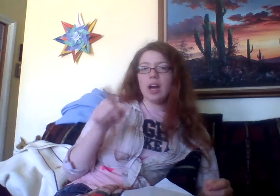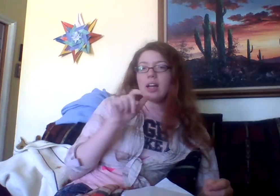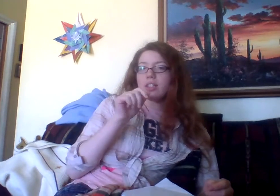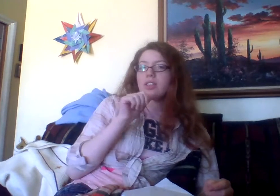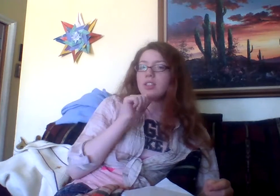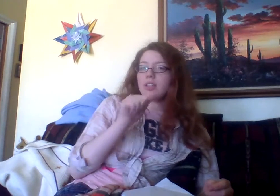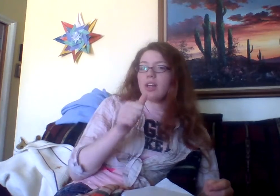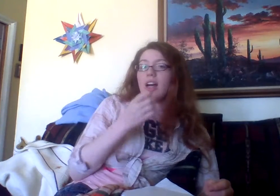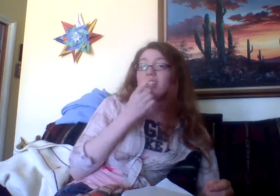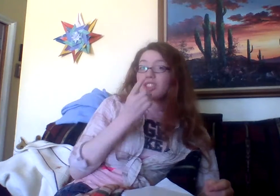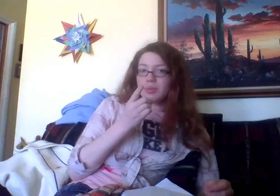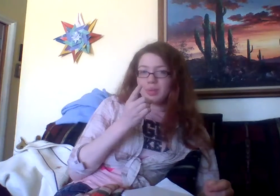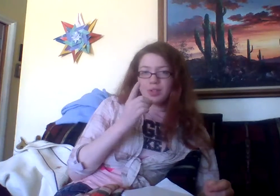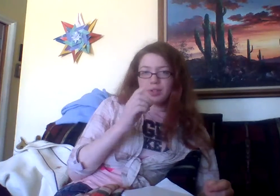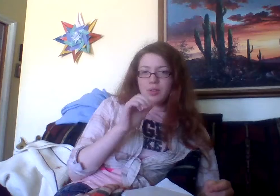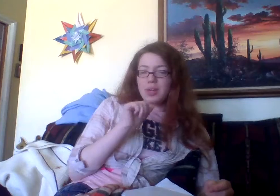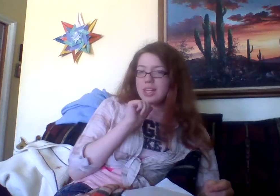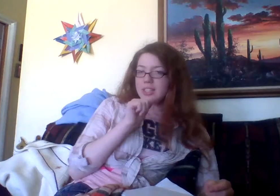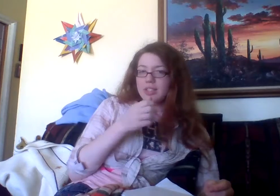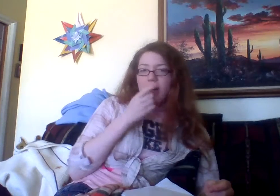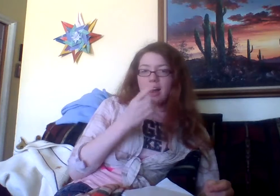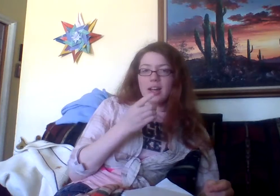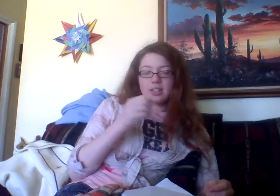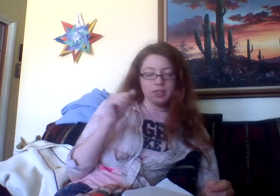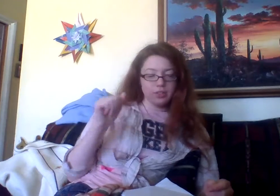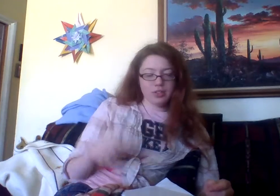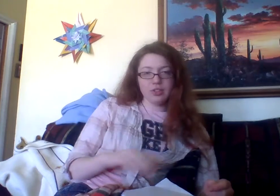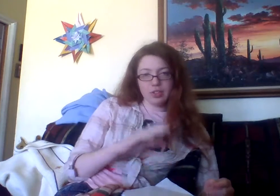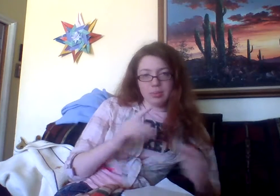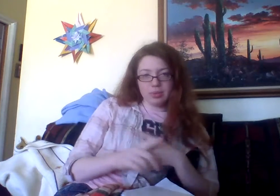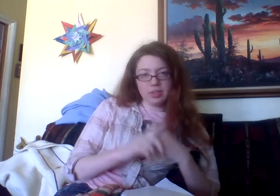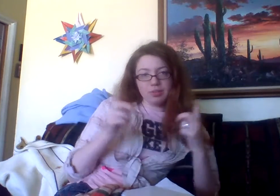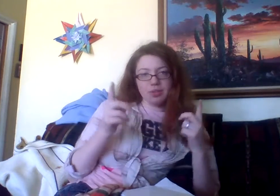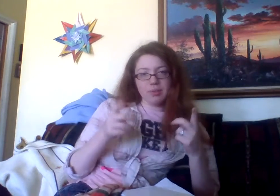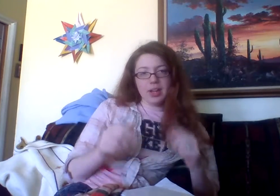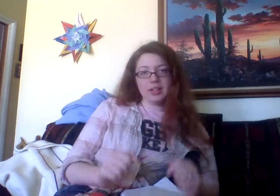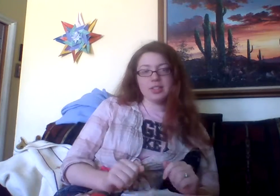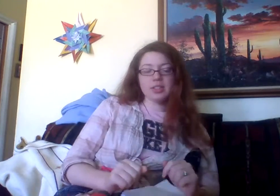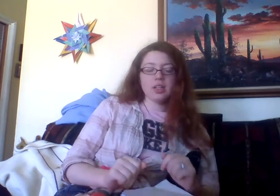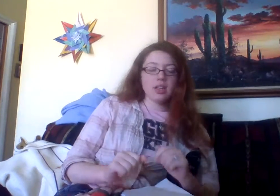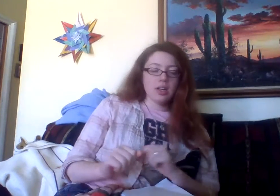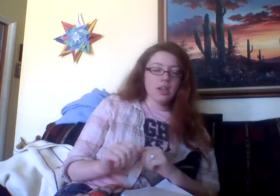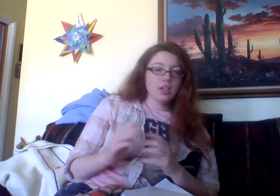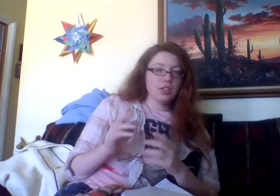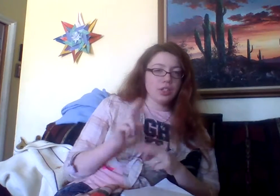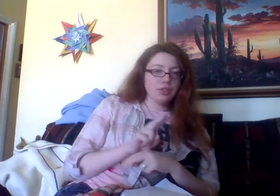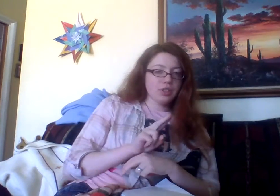not not true. It's not. So you see, there's a couple different ways to use it.